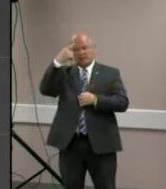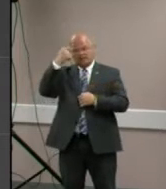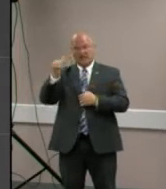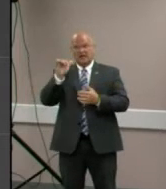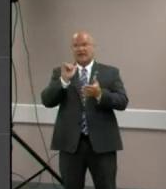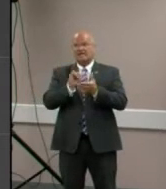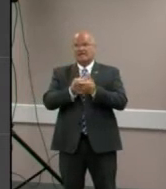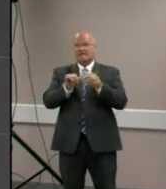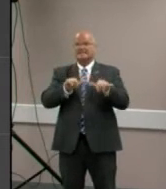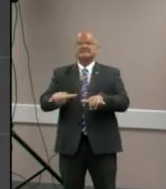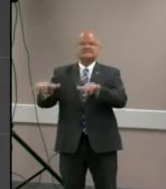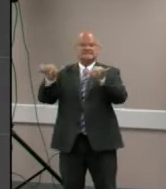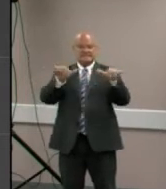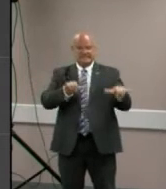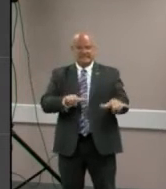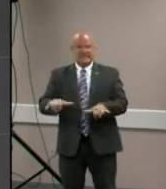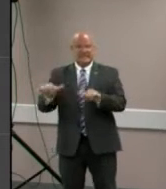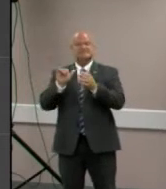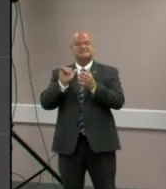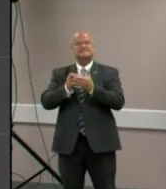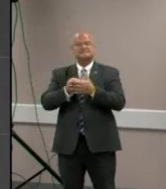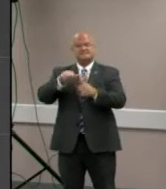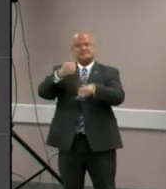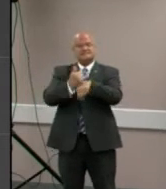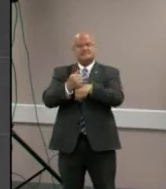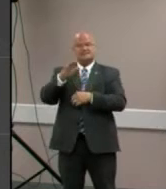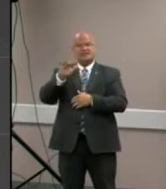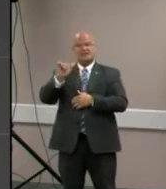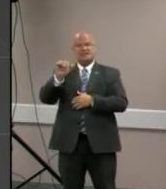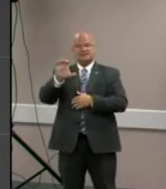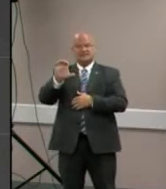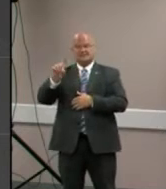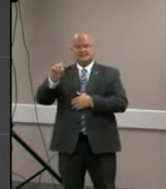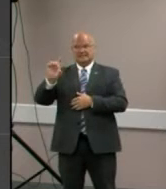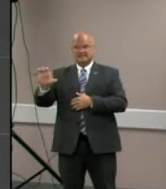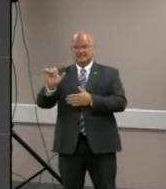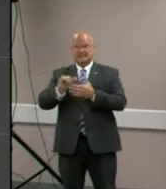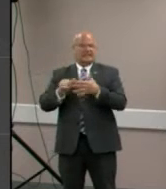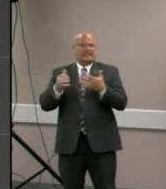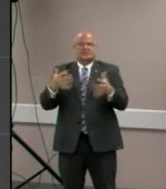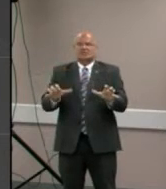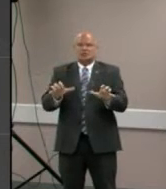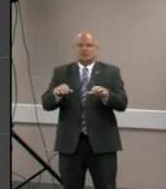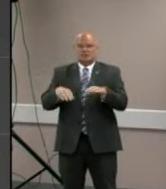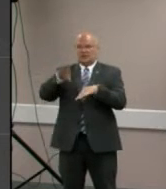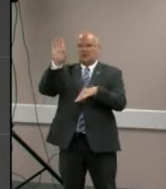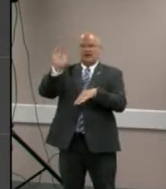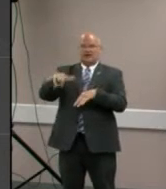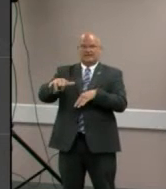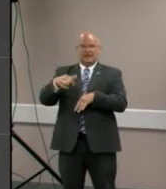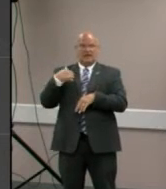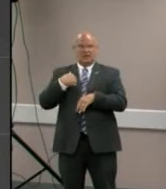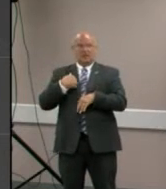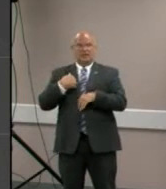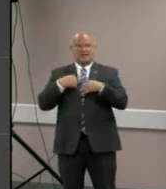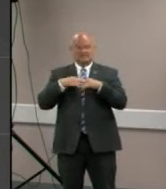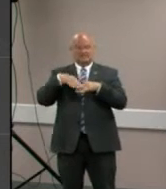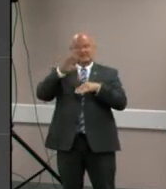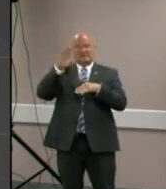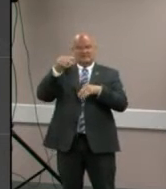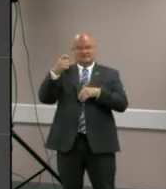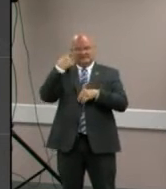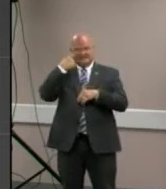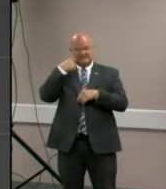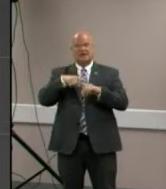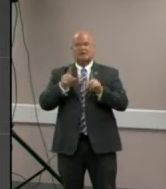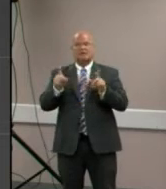because that's the standard that is set by CDC, that you don't want to give above that, which we have been above that.